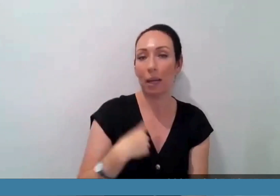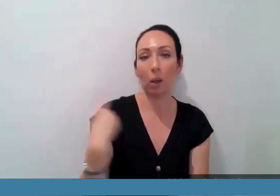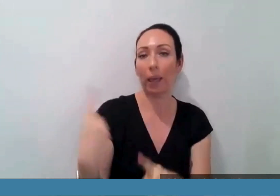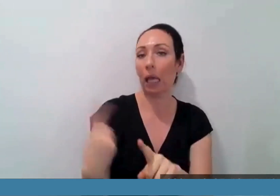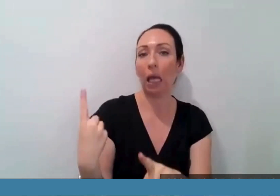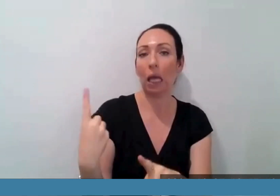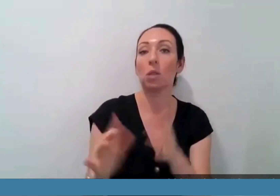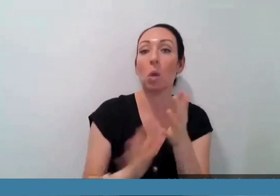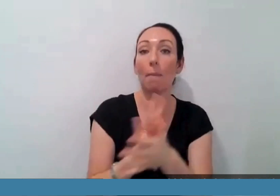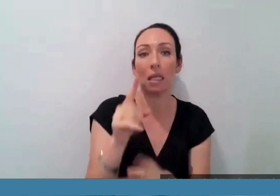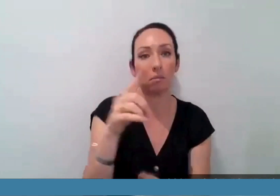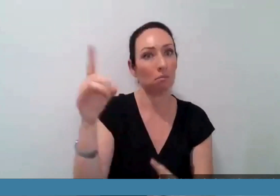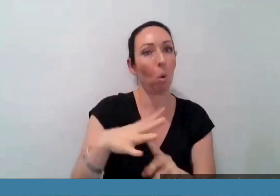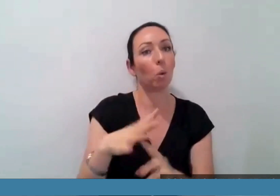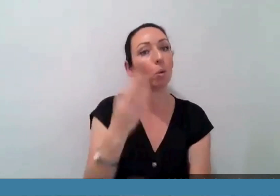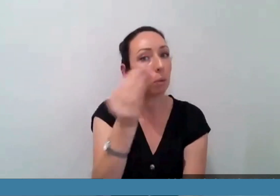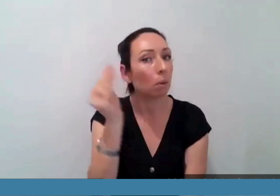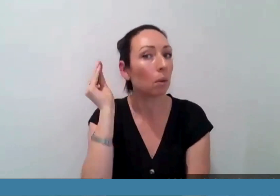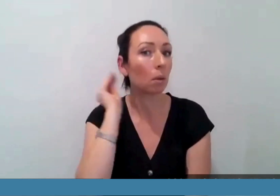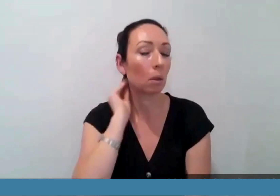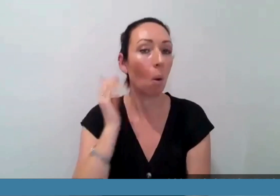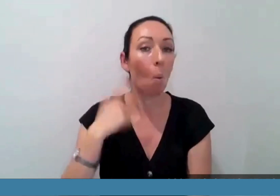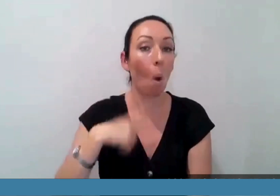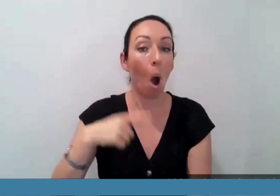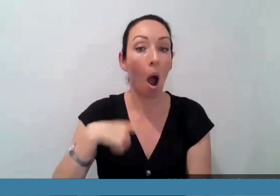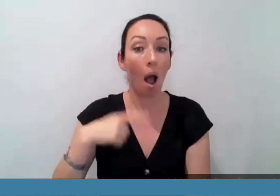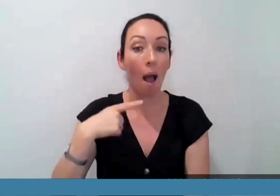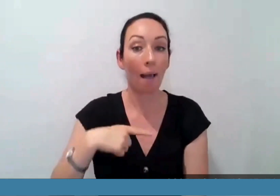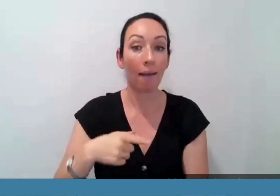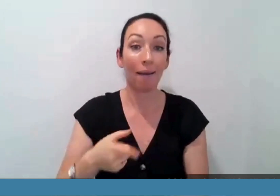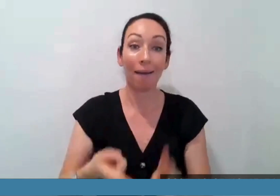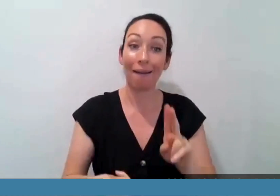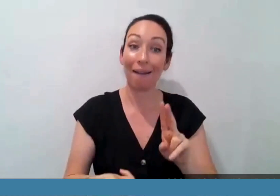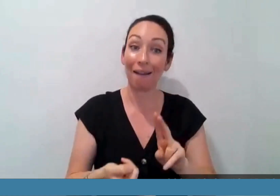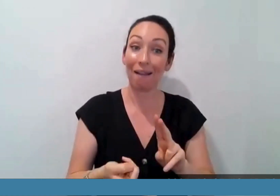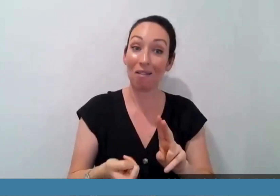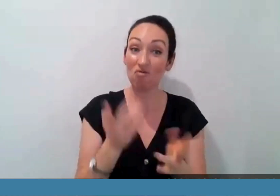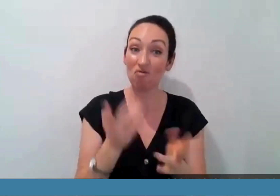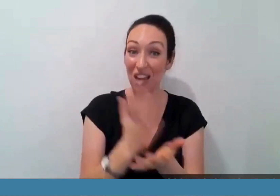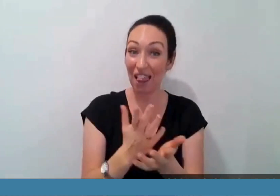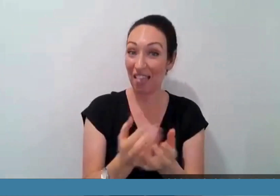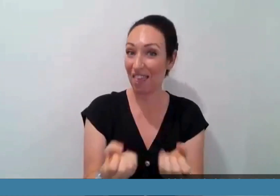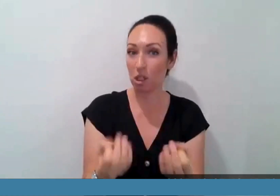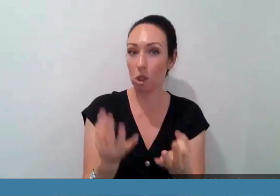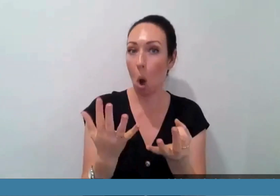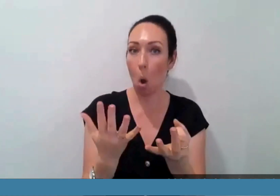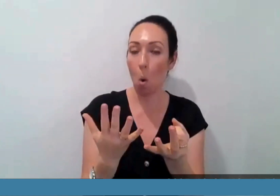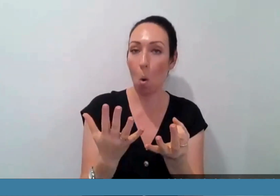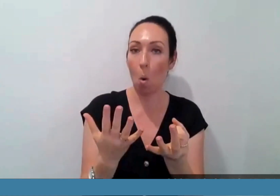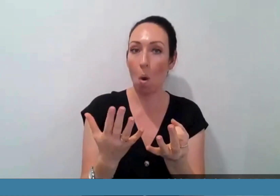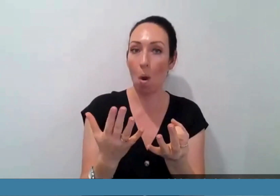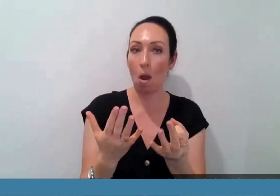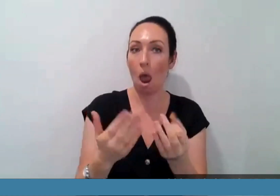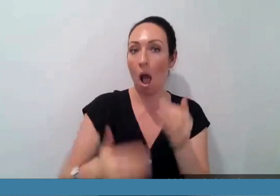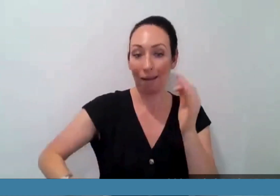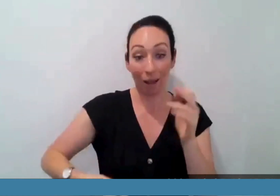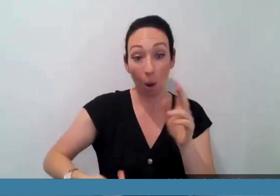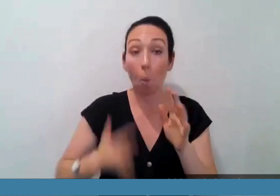to highlight because there is absolutely no space at all, no wriggle room for that project